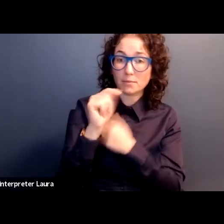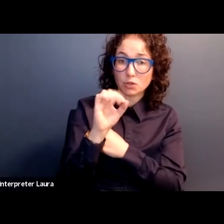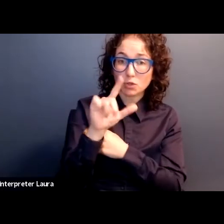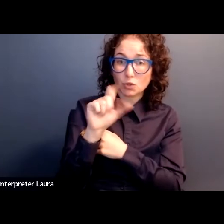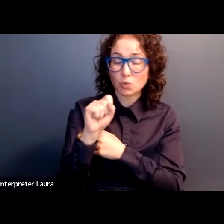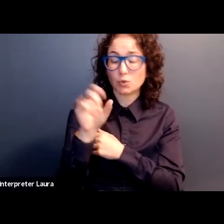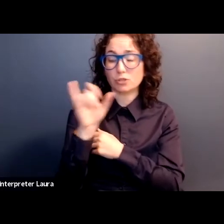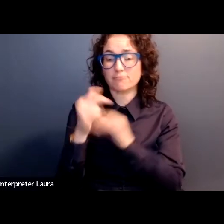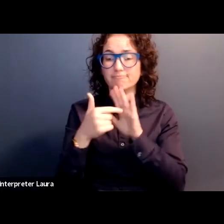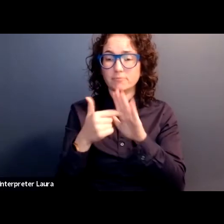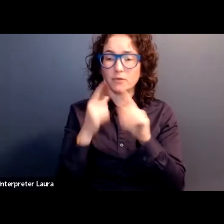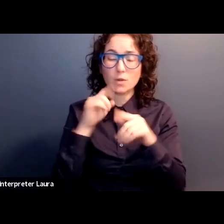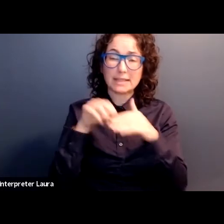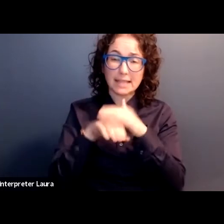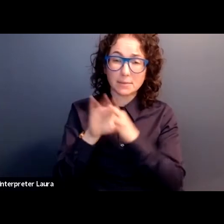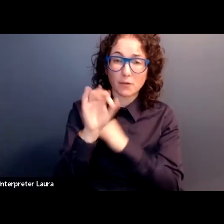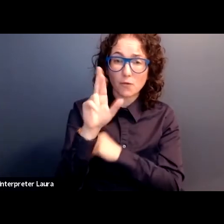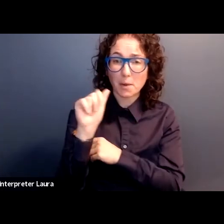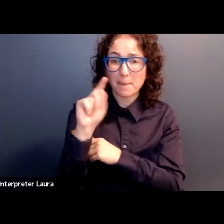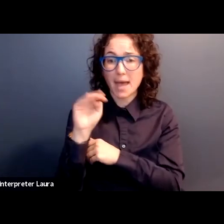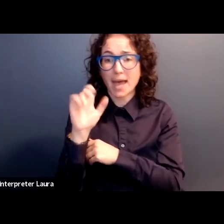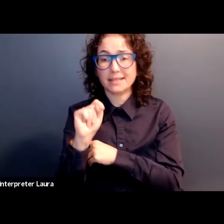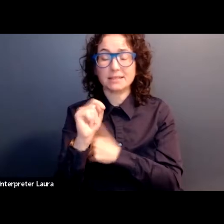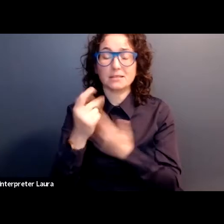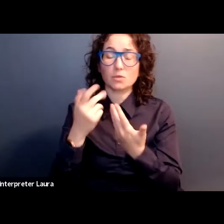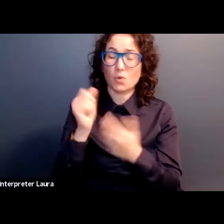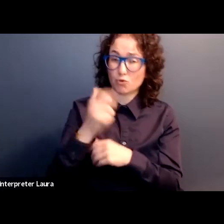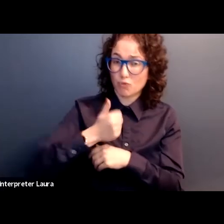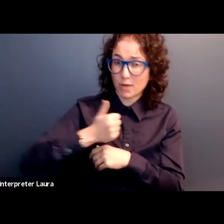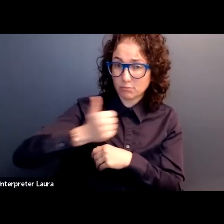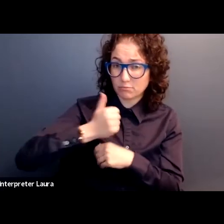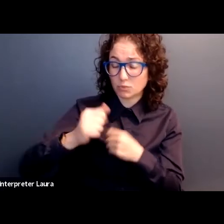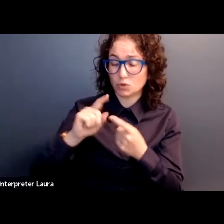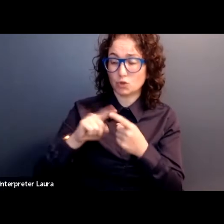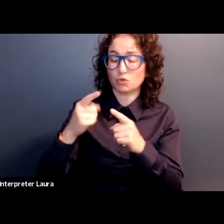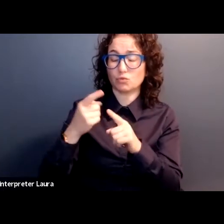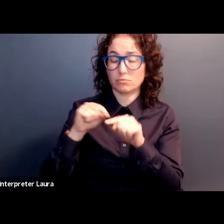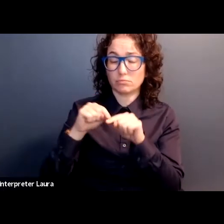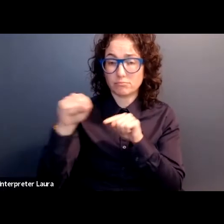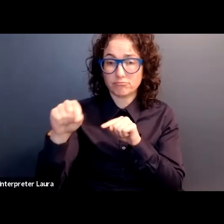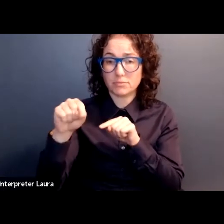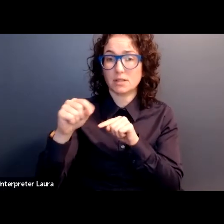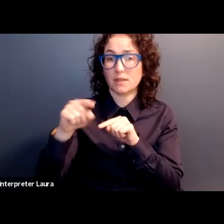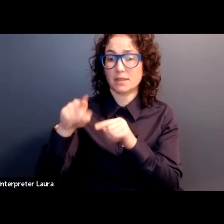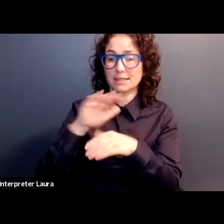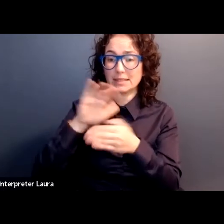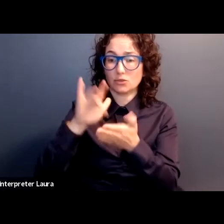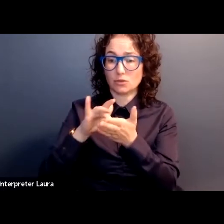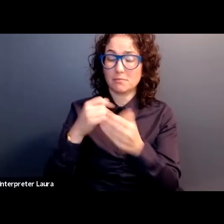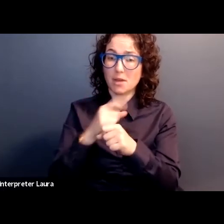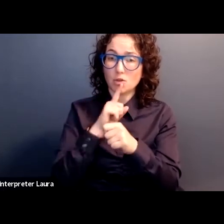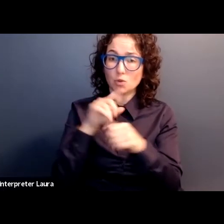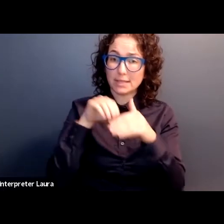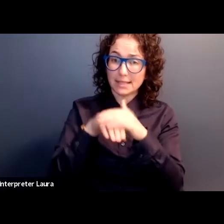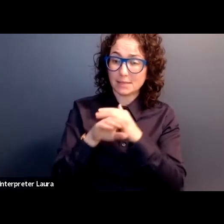accessible formats to transportation to and from training centers, making sure you have accessible physical and